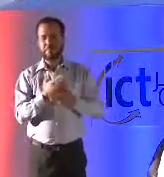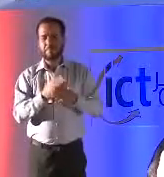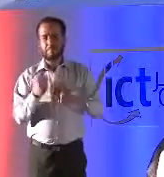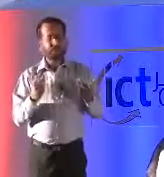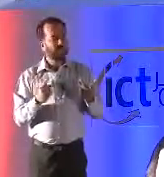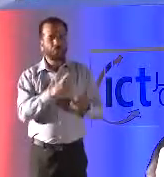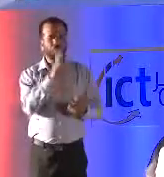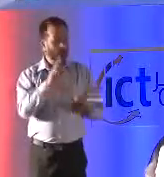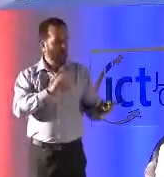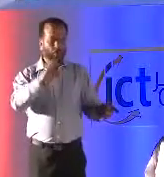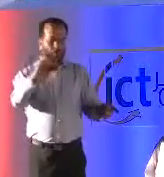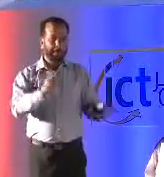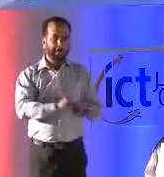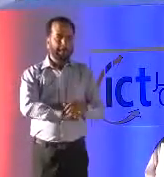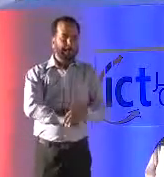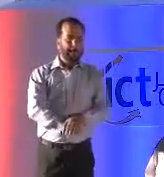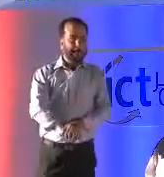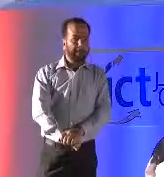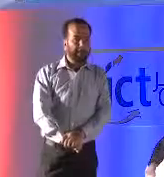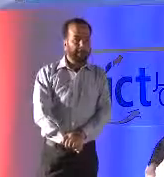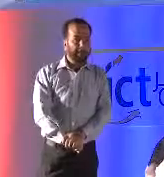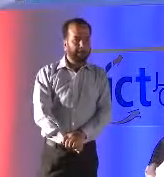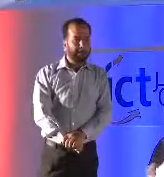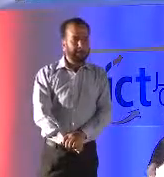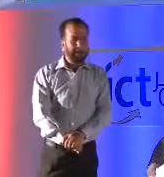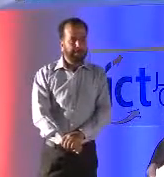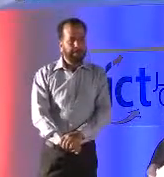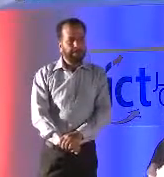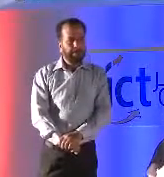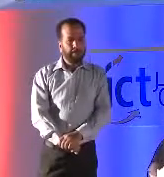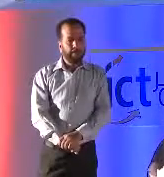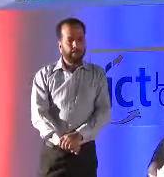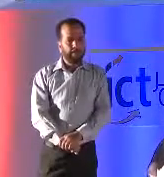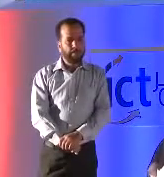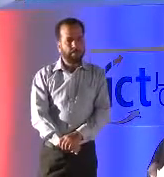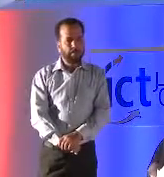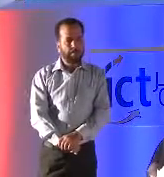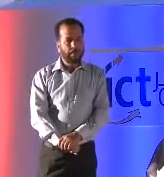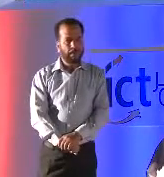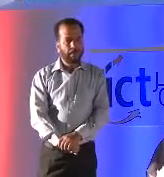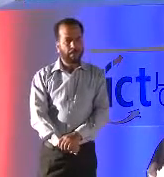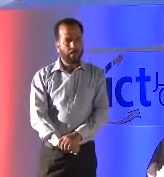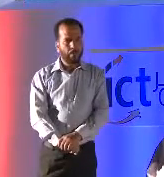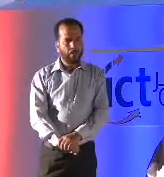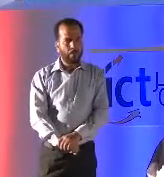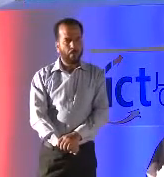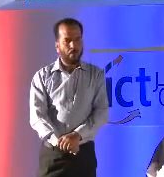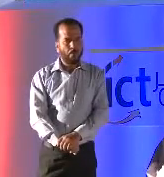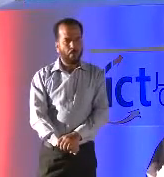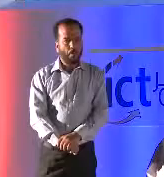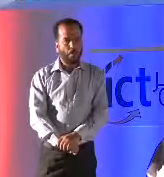Actually, Phil didn't say about I wanted to pick on what he said, but anyway, it's actually my statement